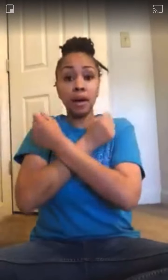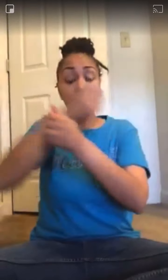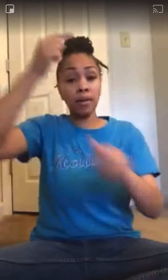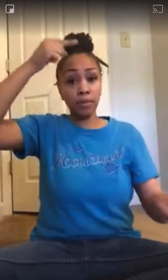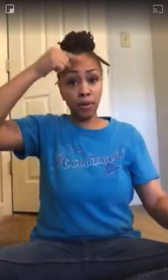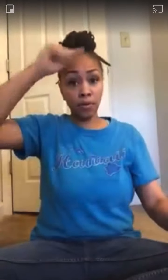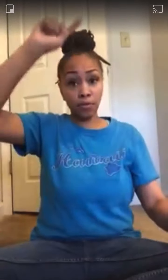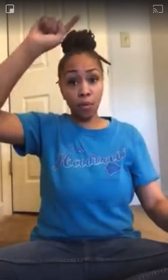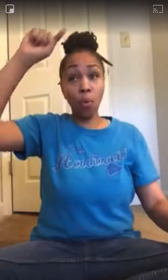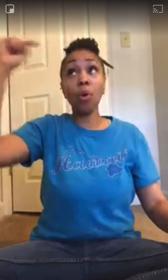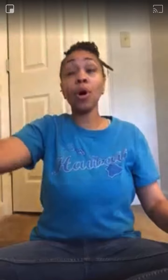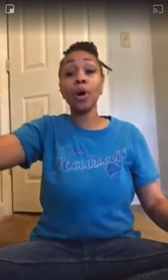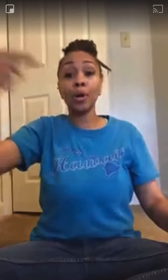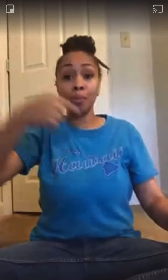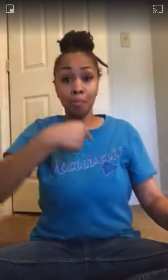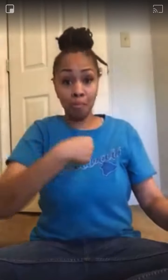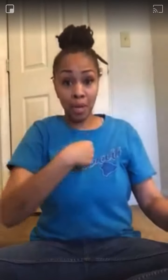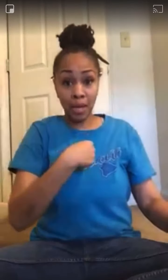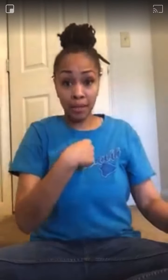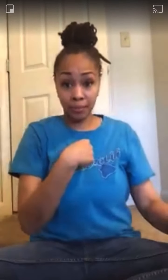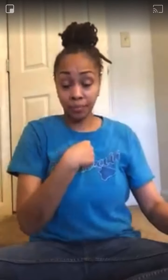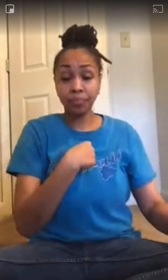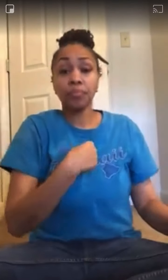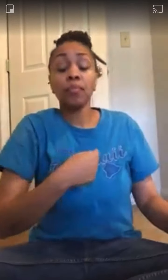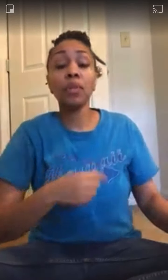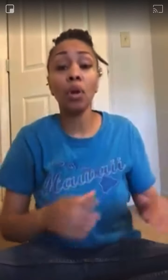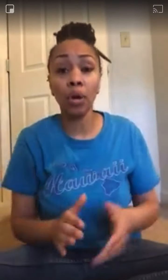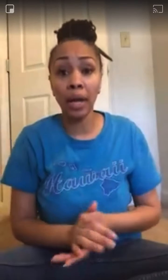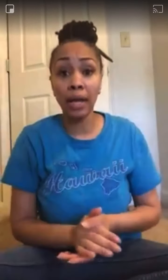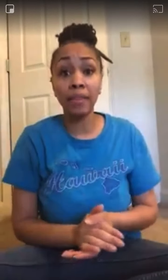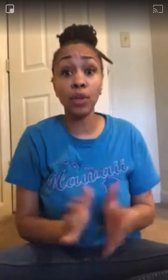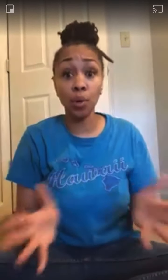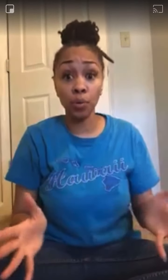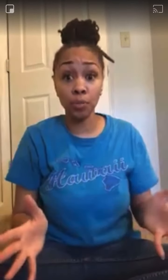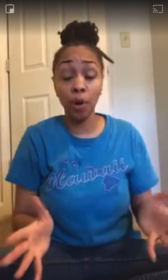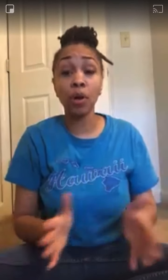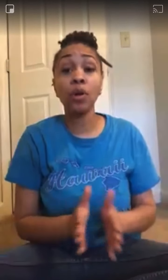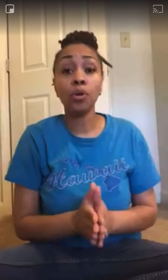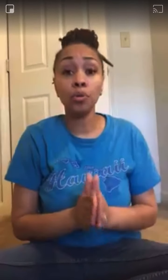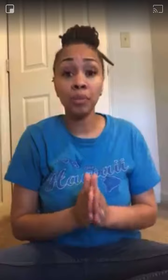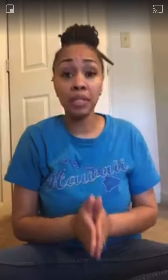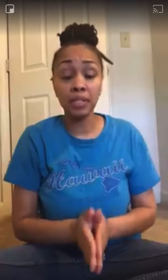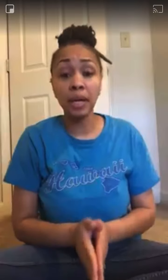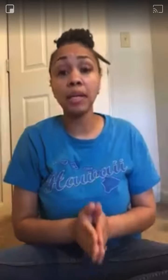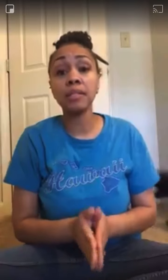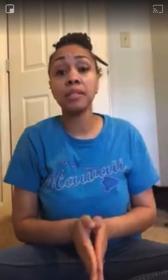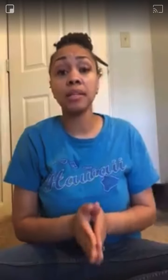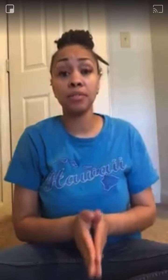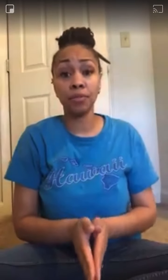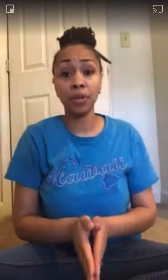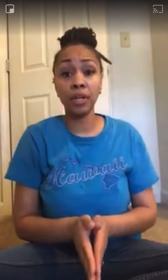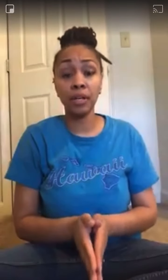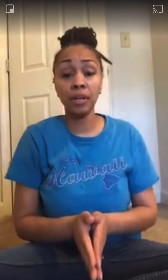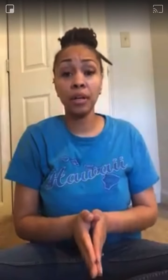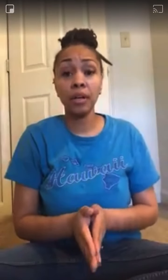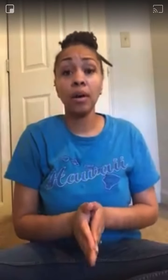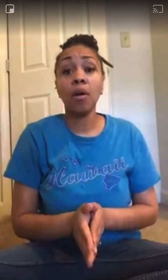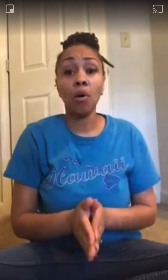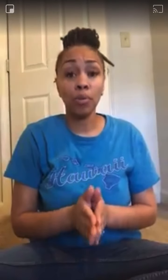love for me. Okay, and then the chorus part. Whom the Son sets free, oh, is